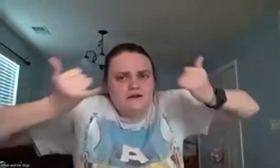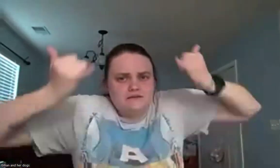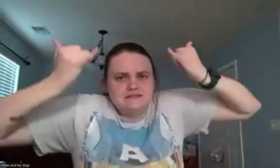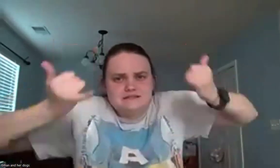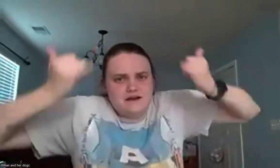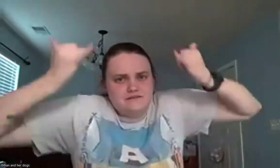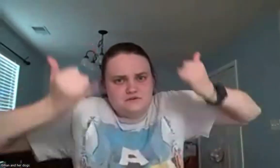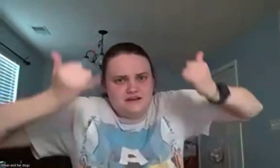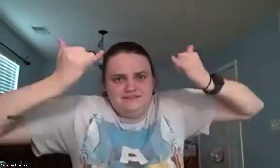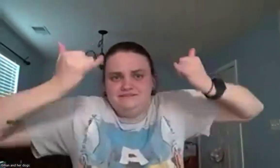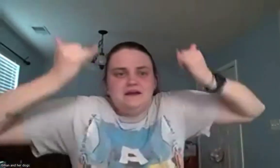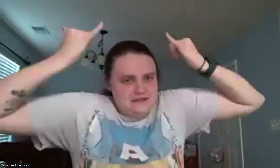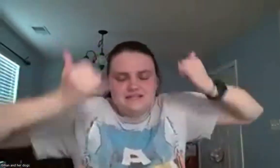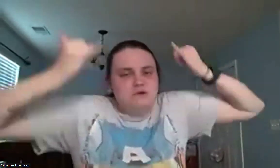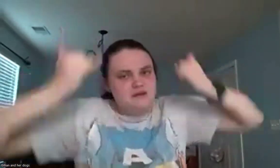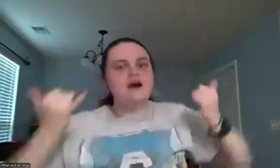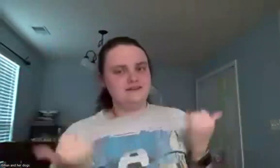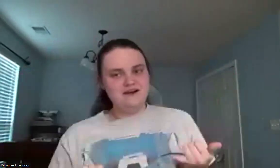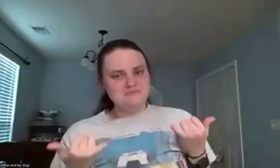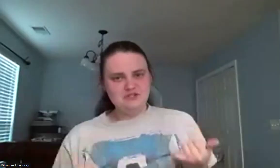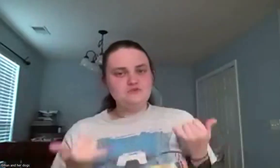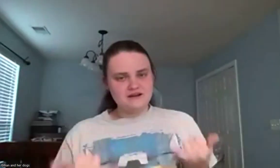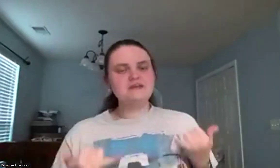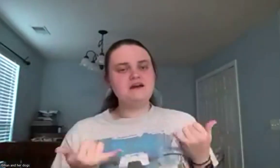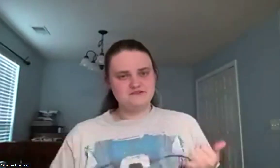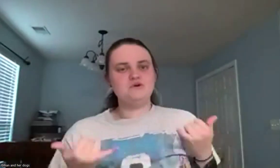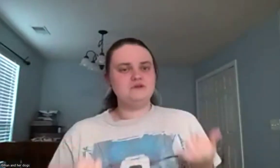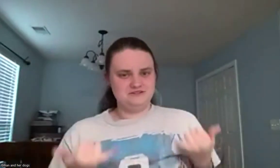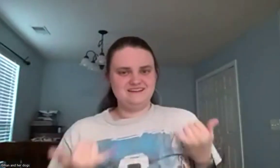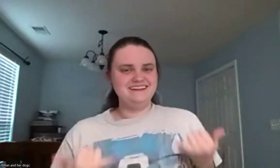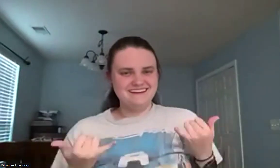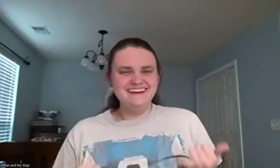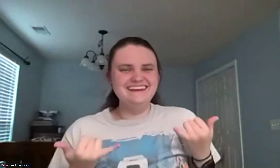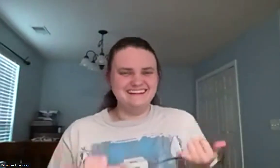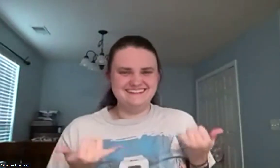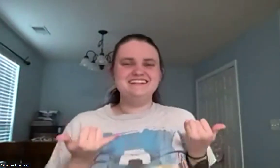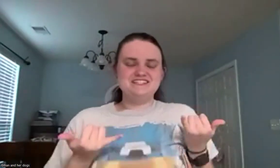this does not feel right, yeah, it's probably not. You want to be comfortable when you're signing. So